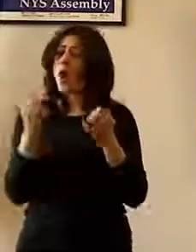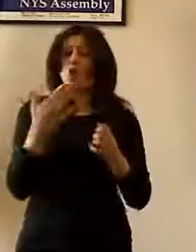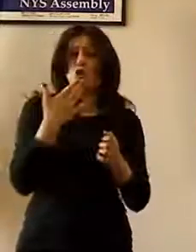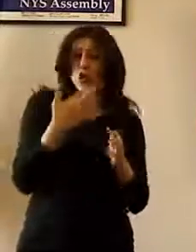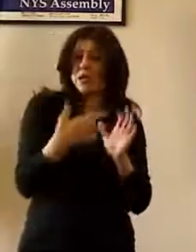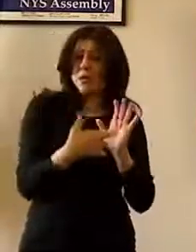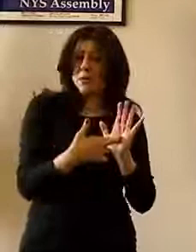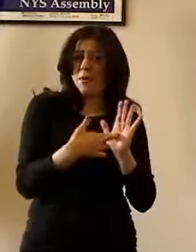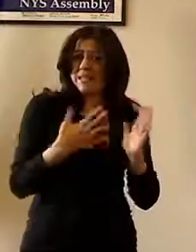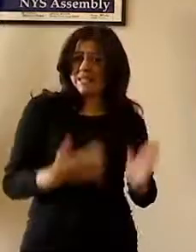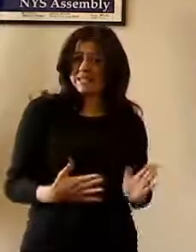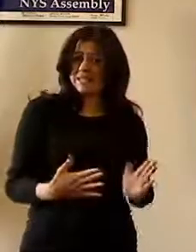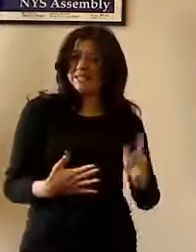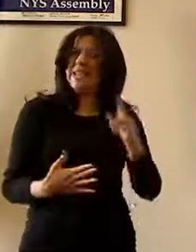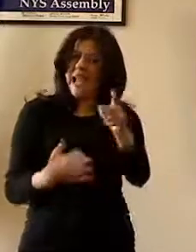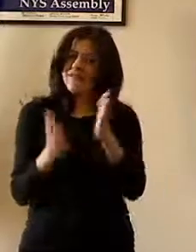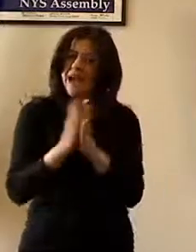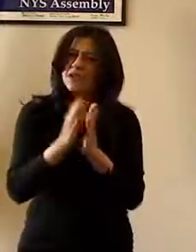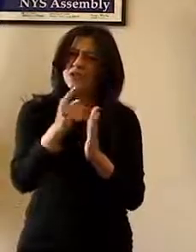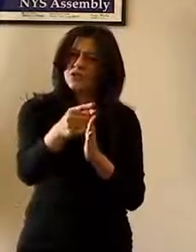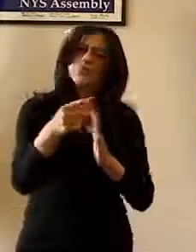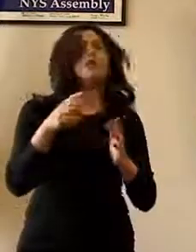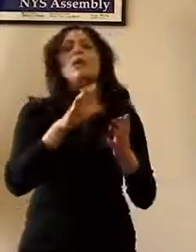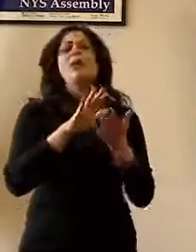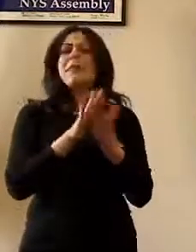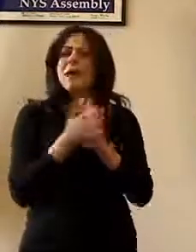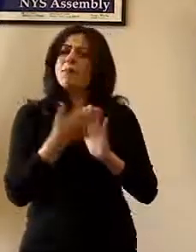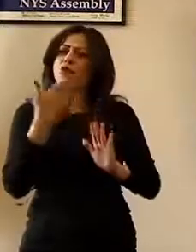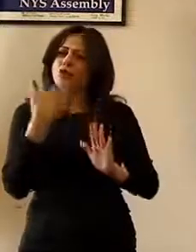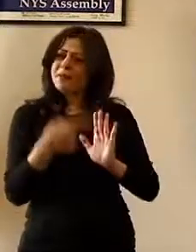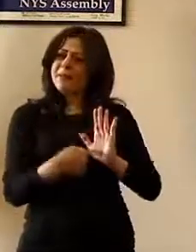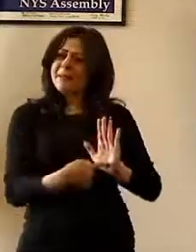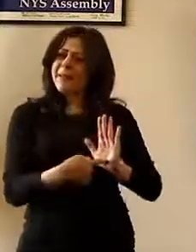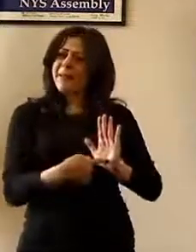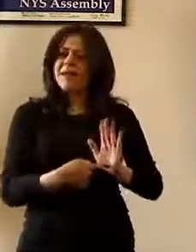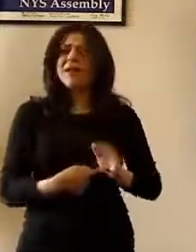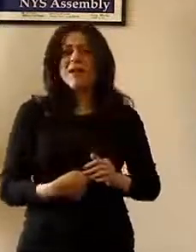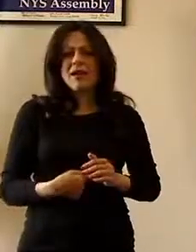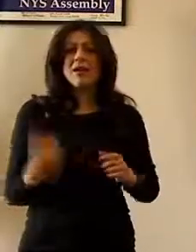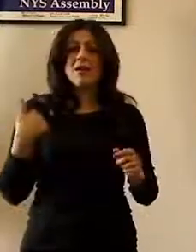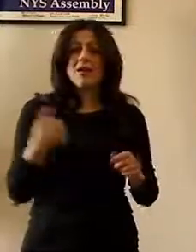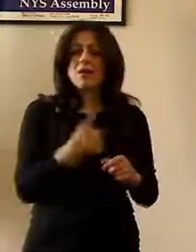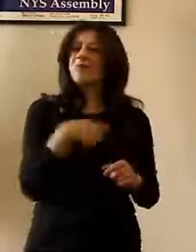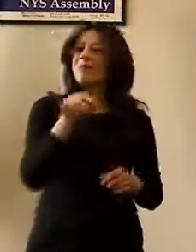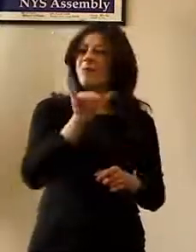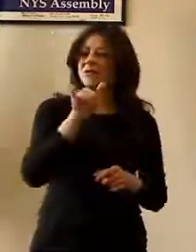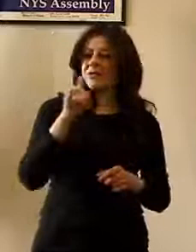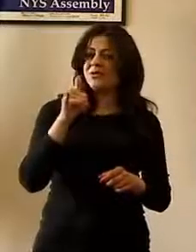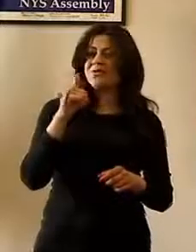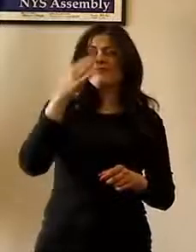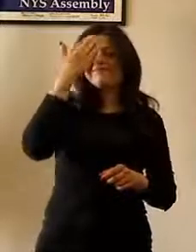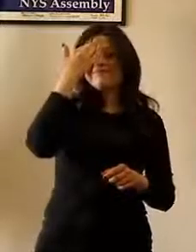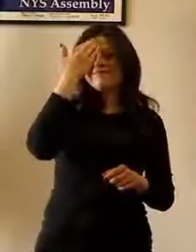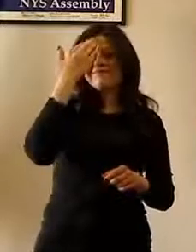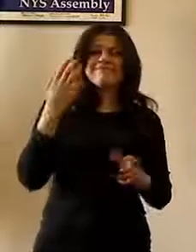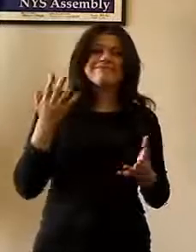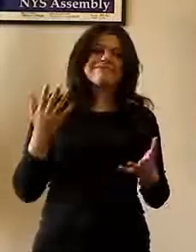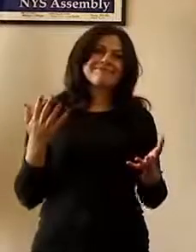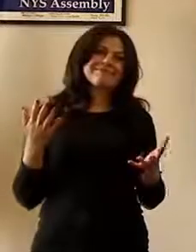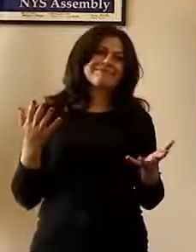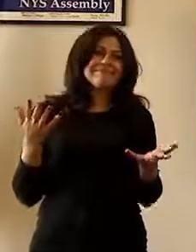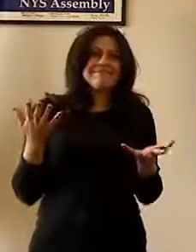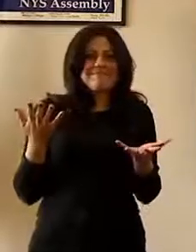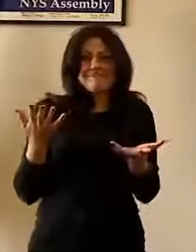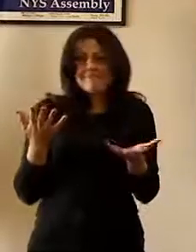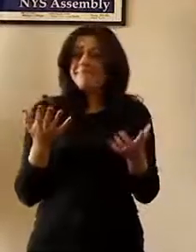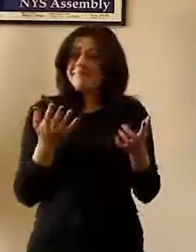have asked you to be the best representatives you can be, we also know that